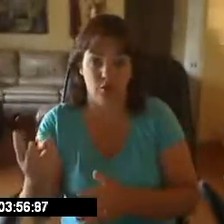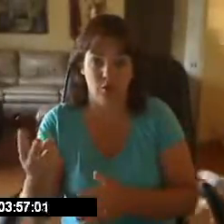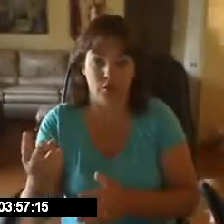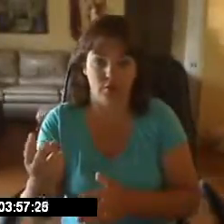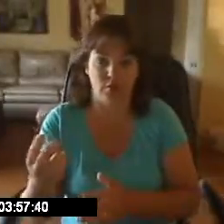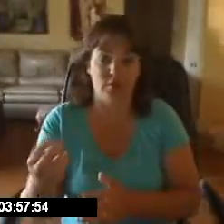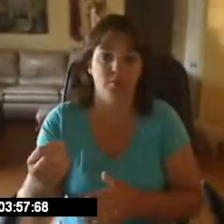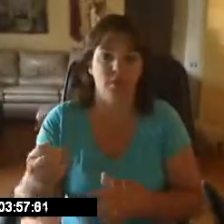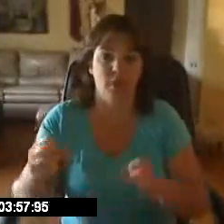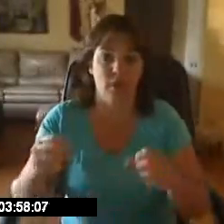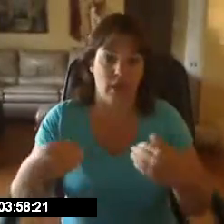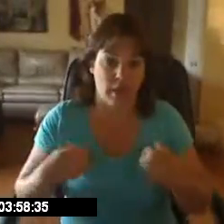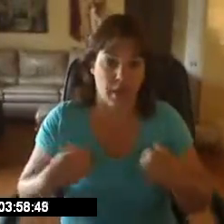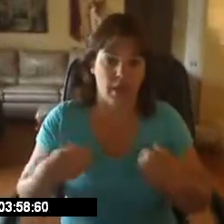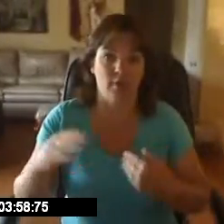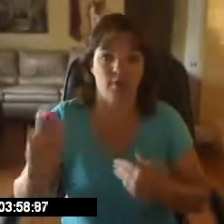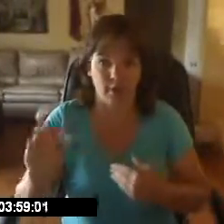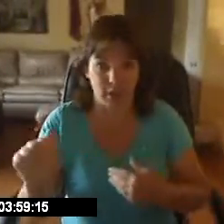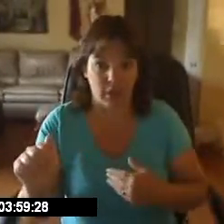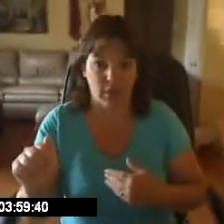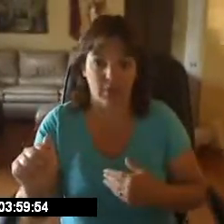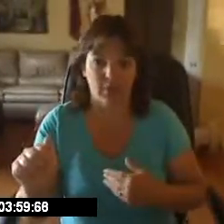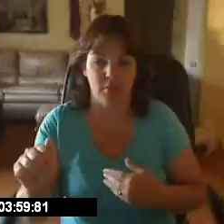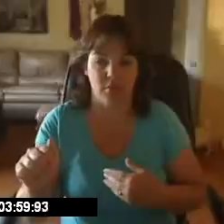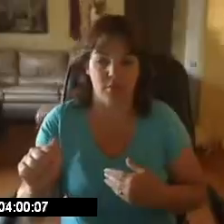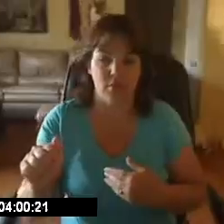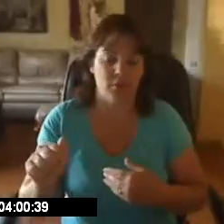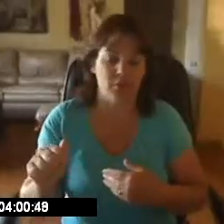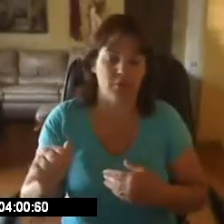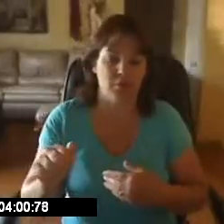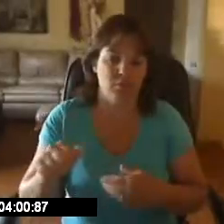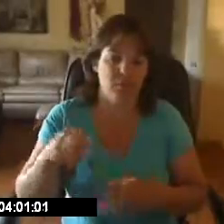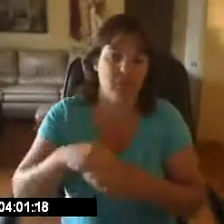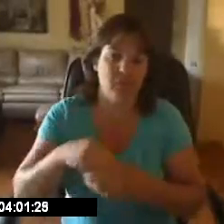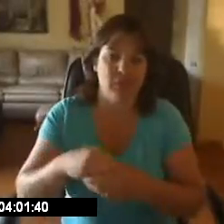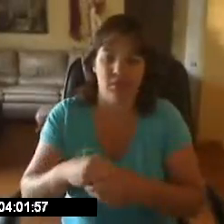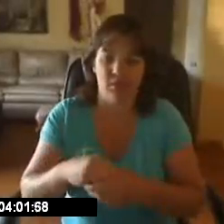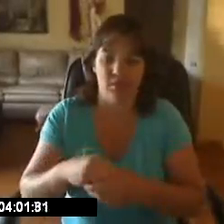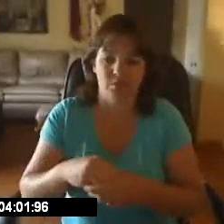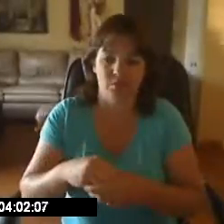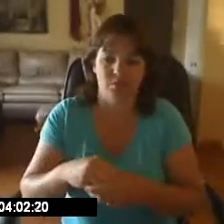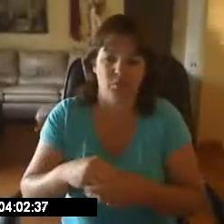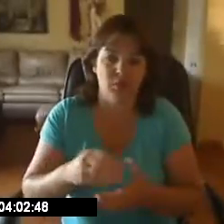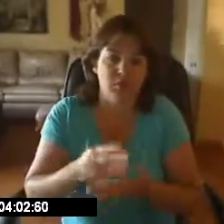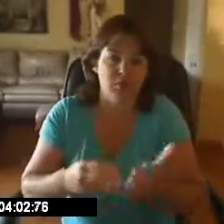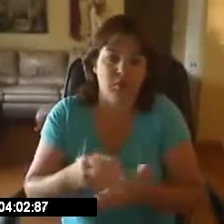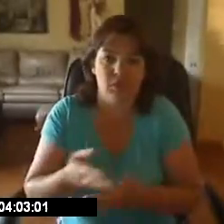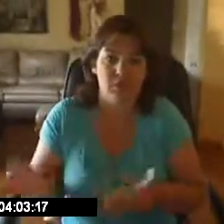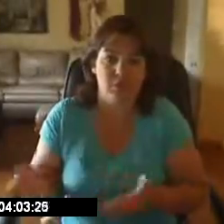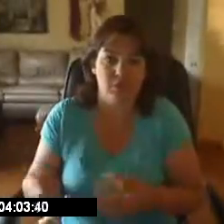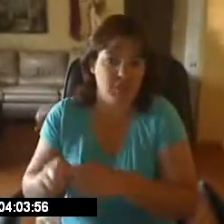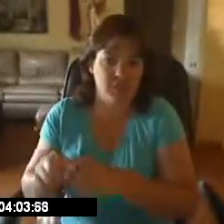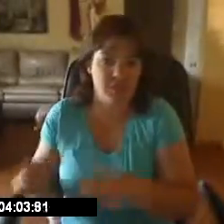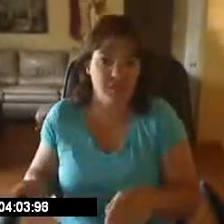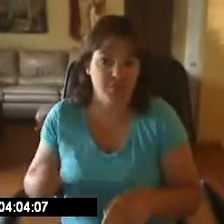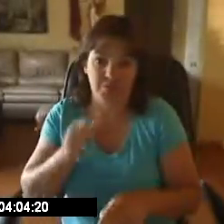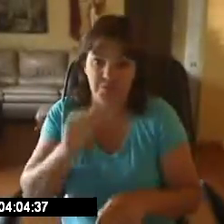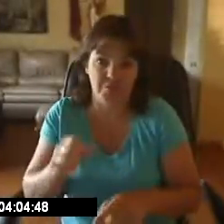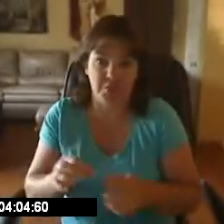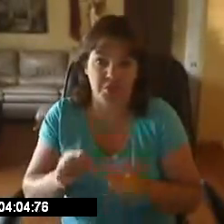to worry about getting a new degree in sign language or a new degree in interpreting. Your bachelor's degree qualifies you to